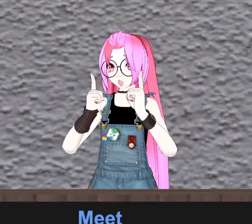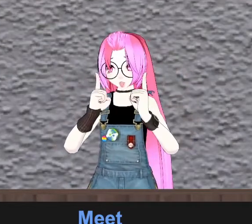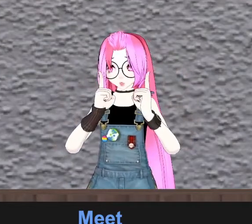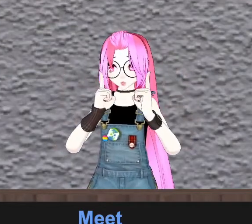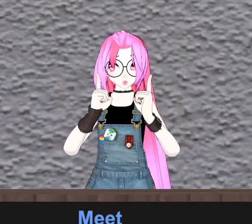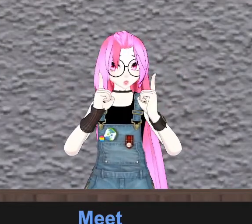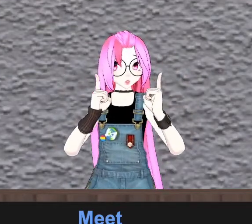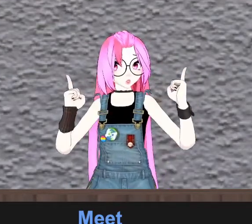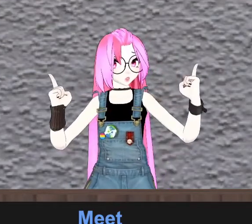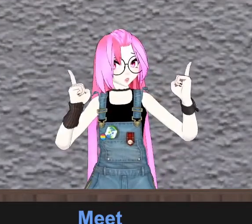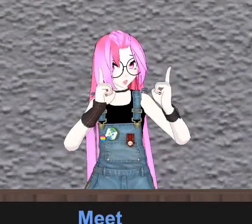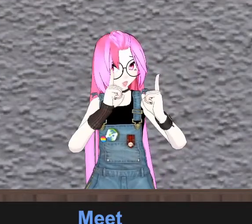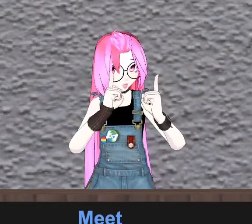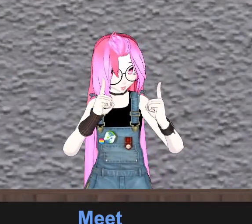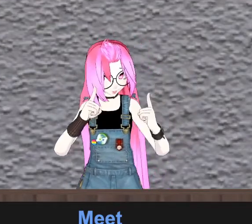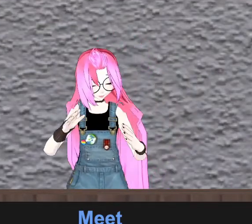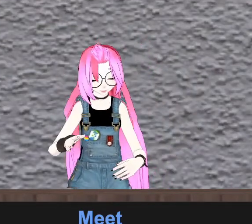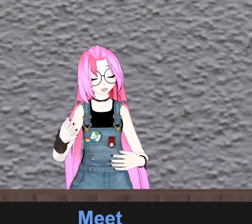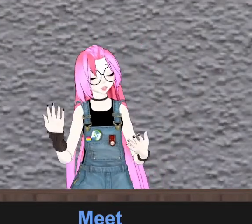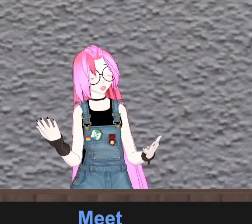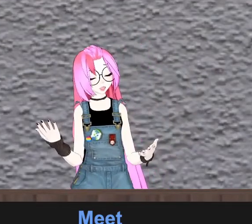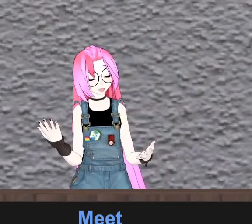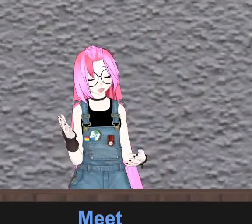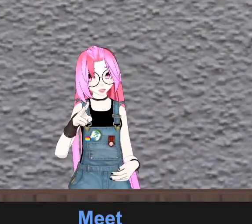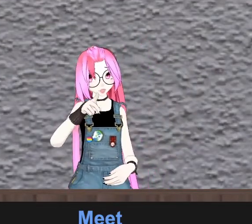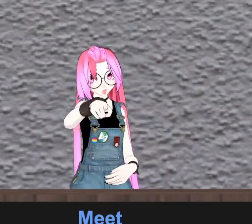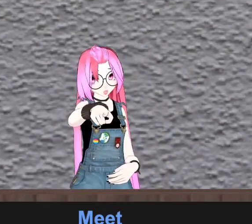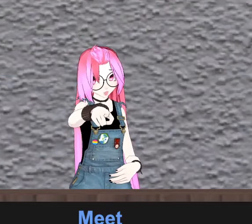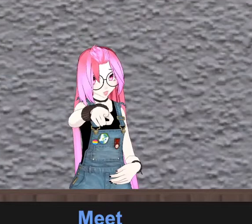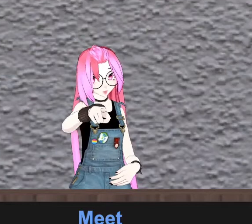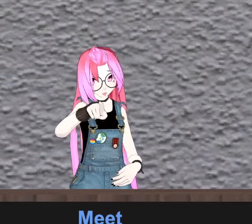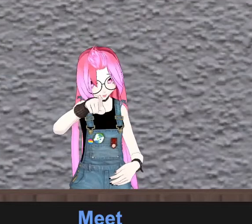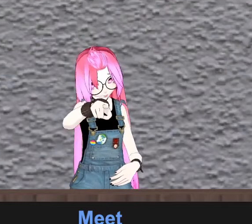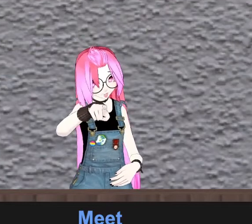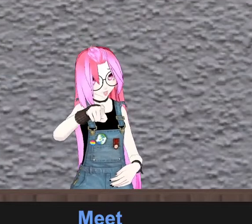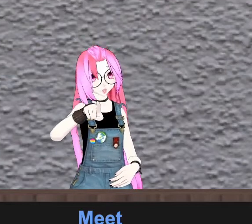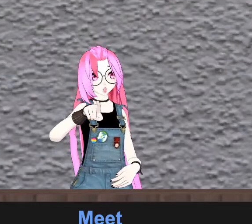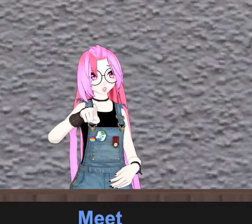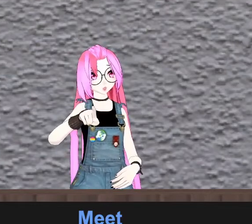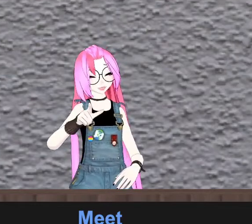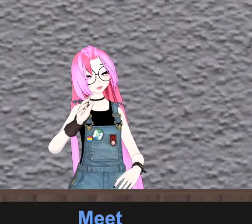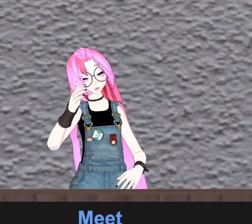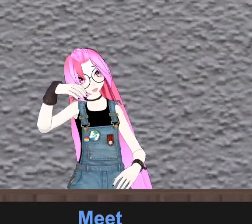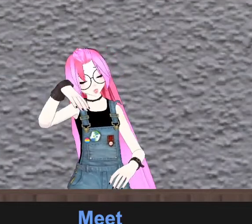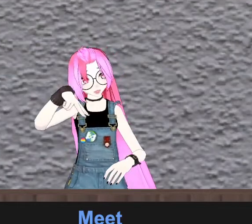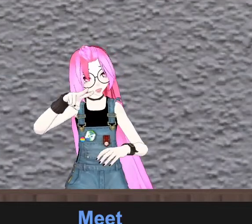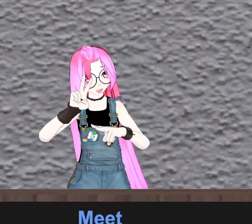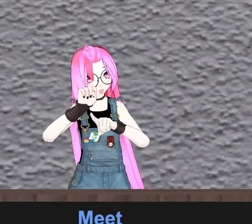meet. Meet. And again, remember how you say you? You just point. Point at this person. So if we're going to